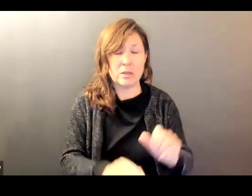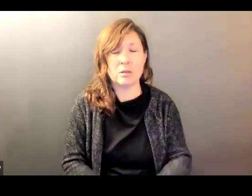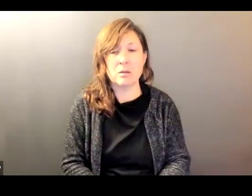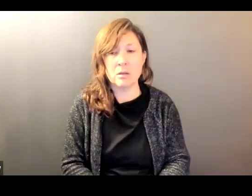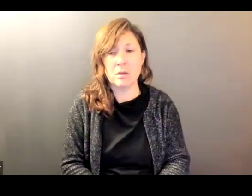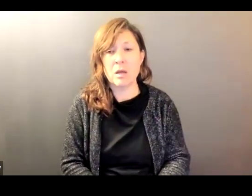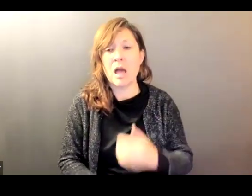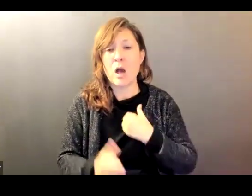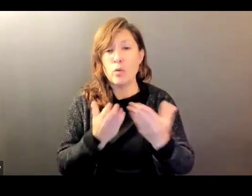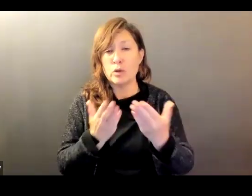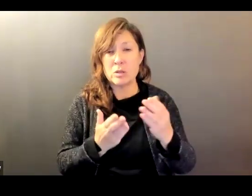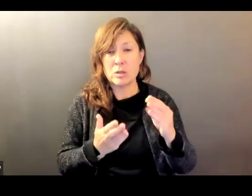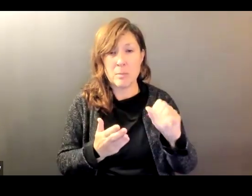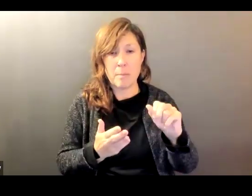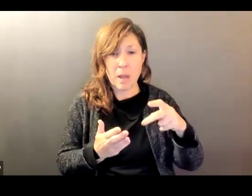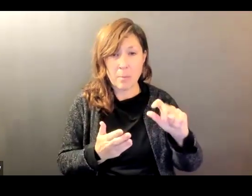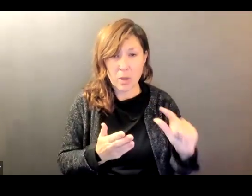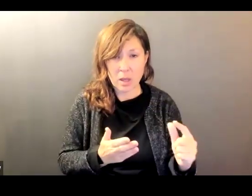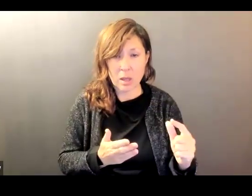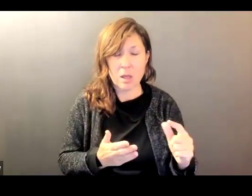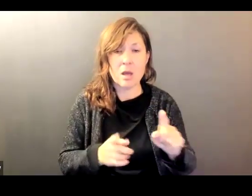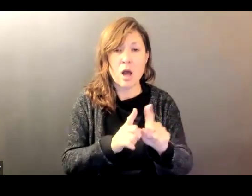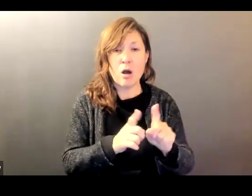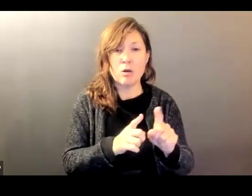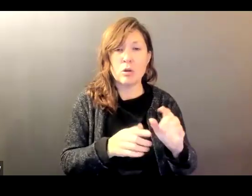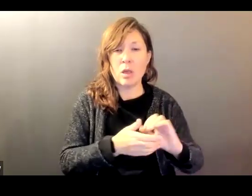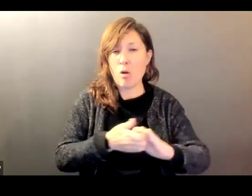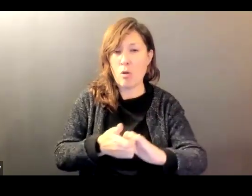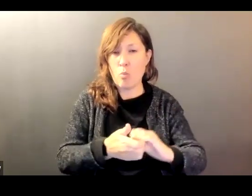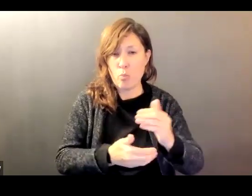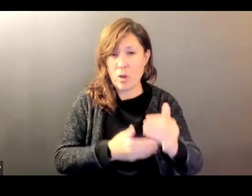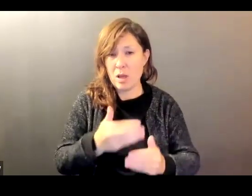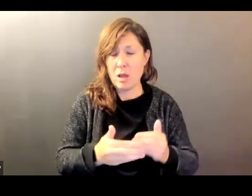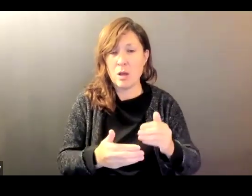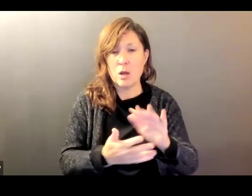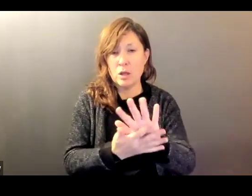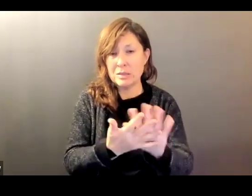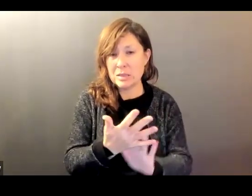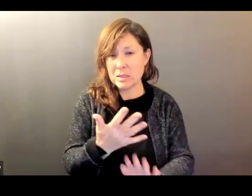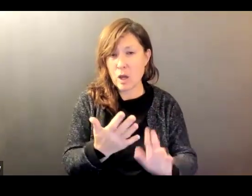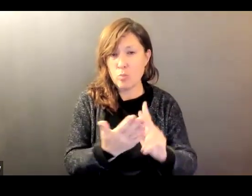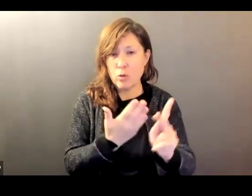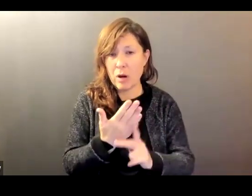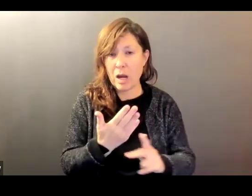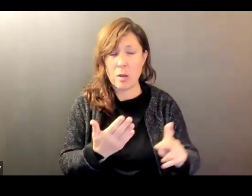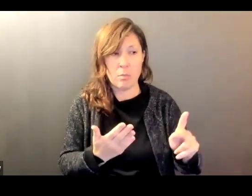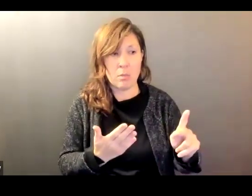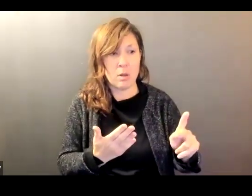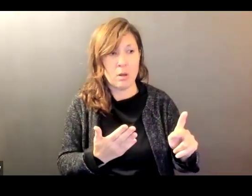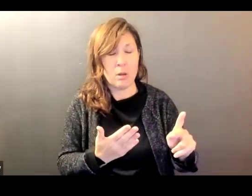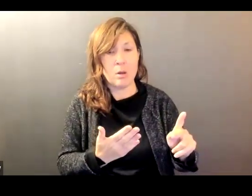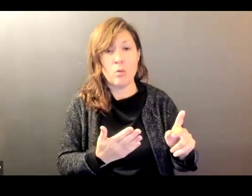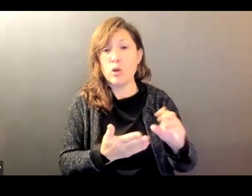through the budget collab process, will design the model of programming and staffing needs that they have based on the students